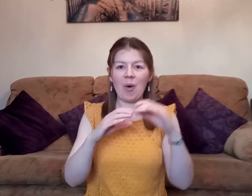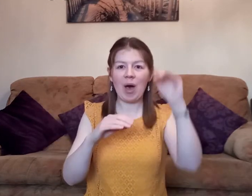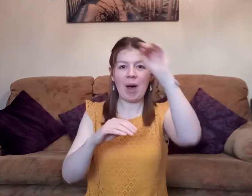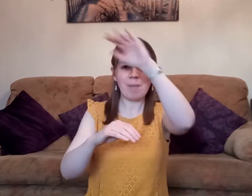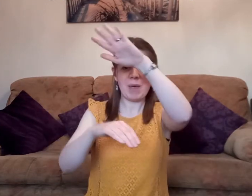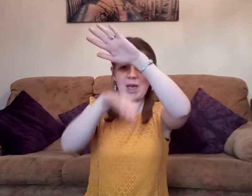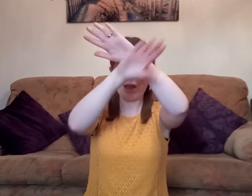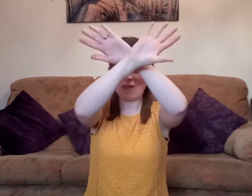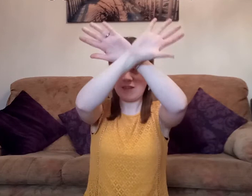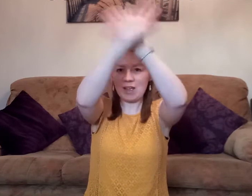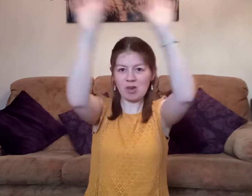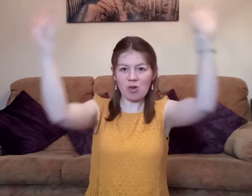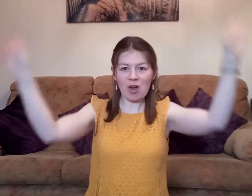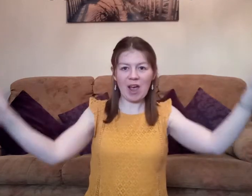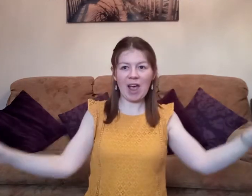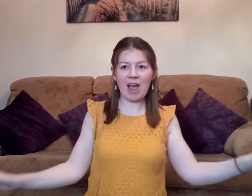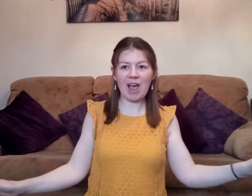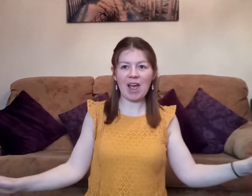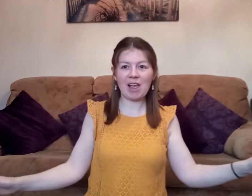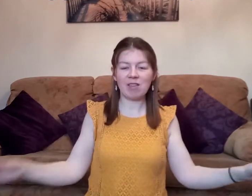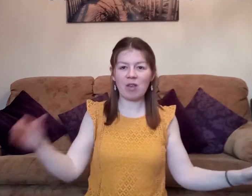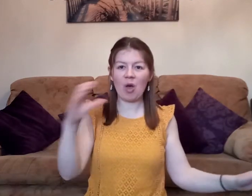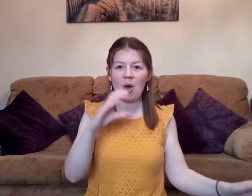Whoa, amazing grace. Whoa,